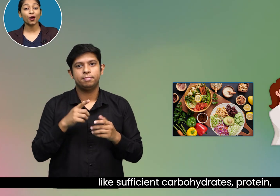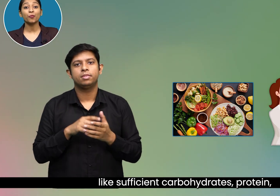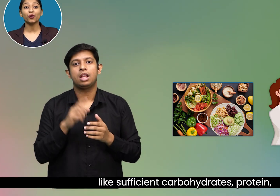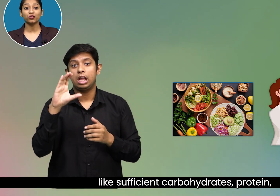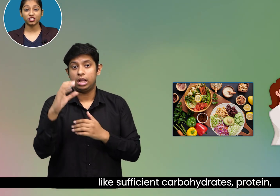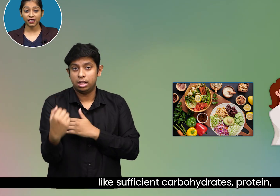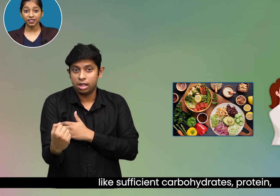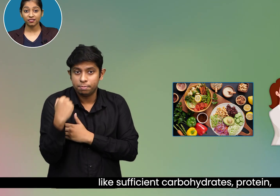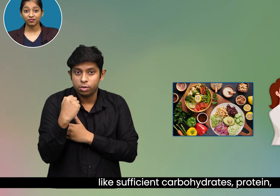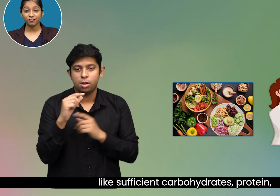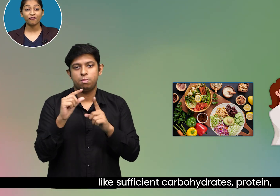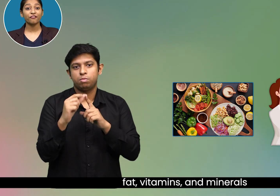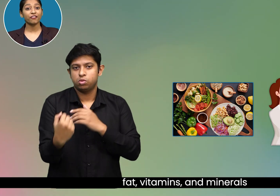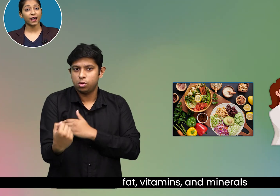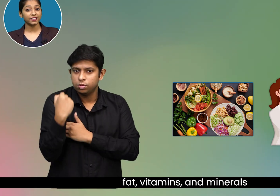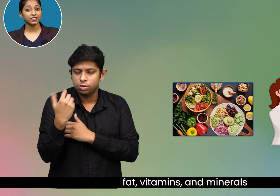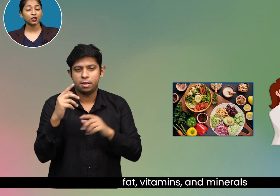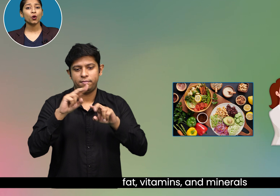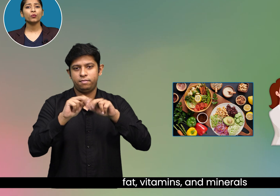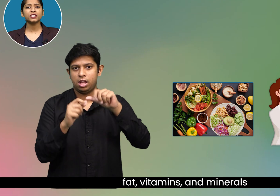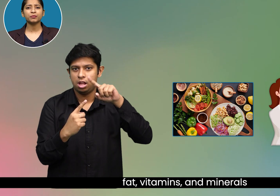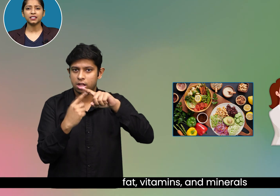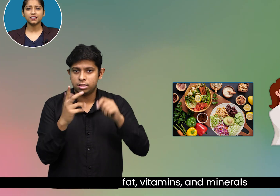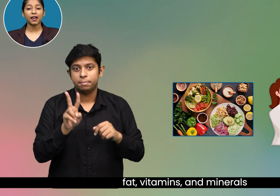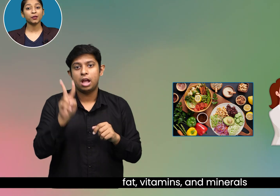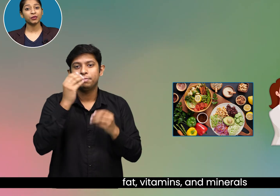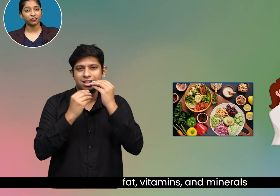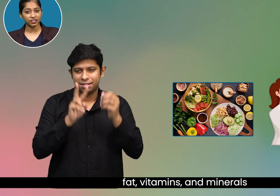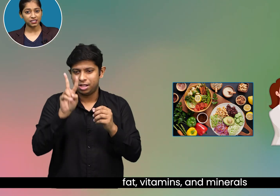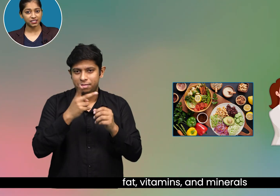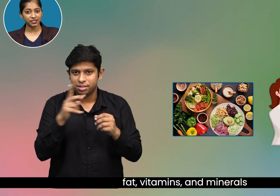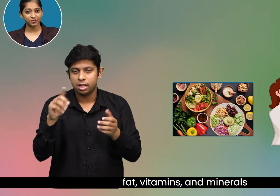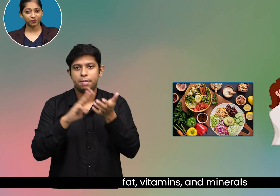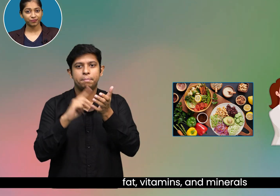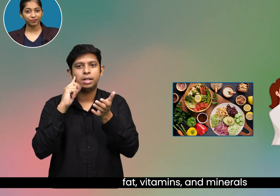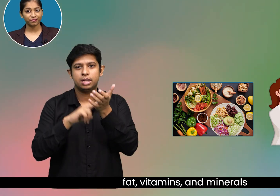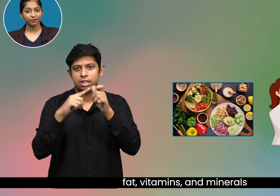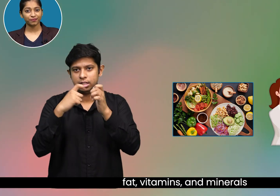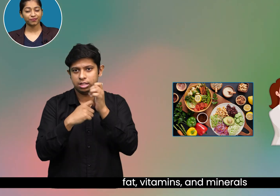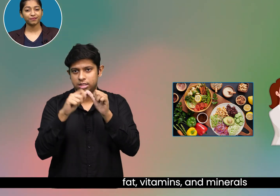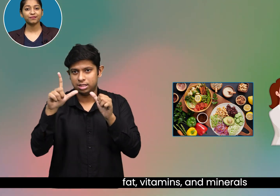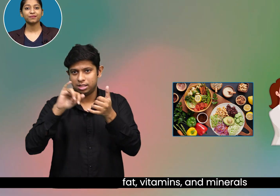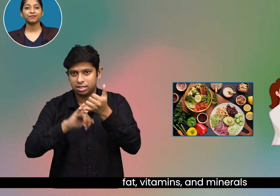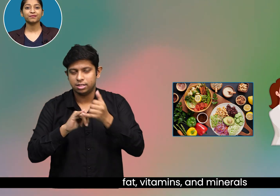carbohydrates, protein, fat, vitamins and minerals